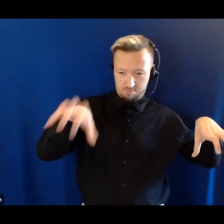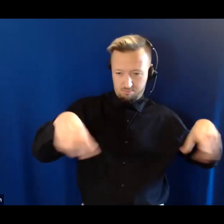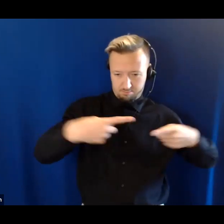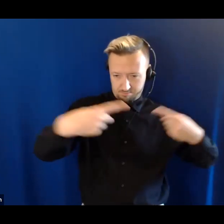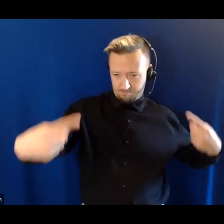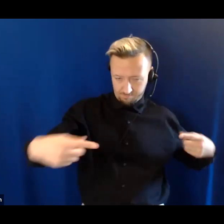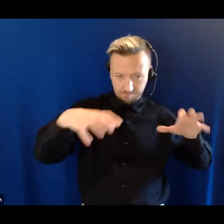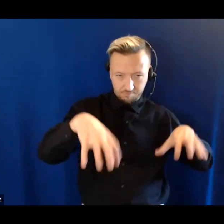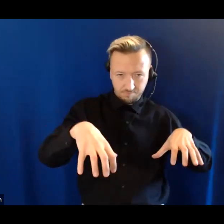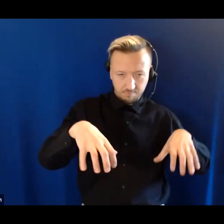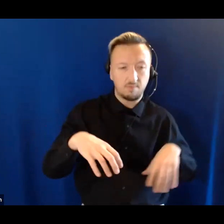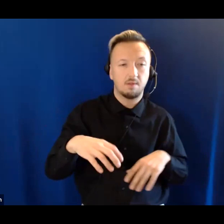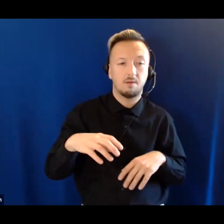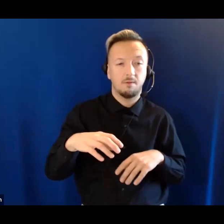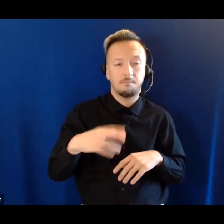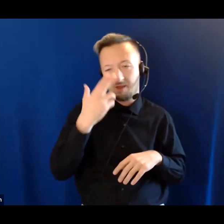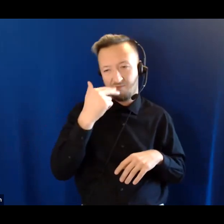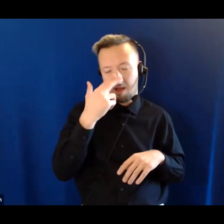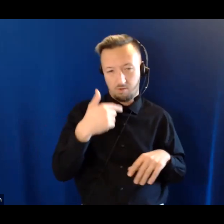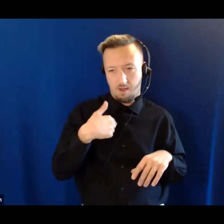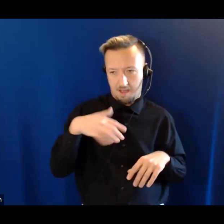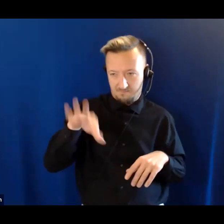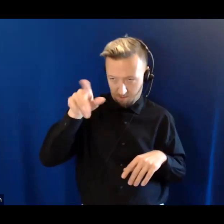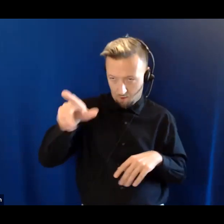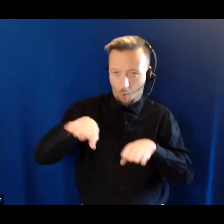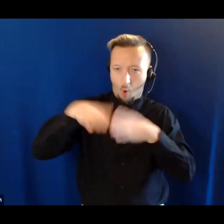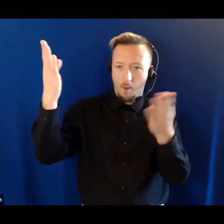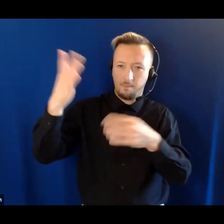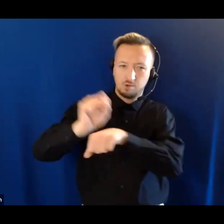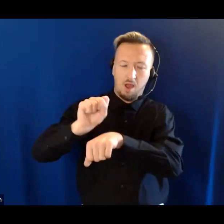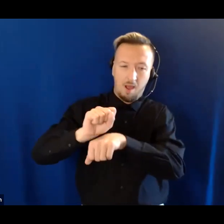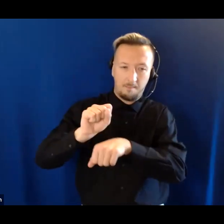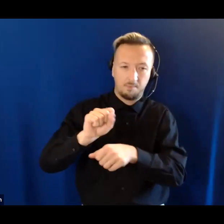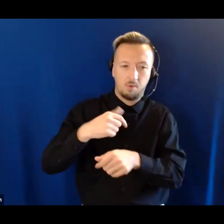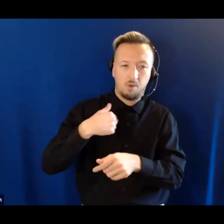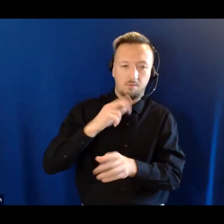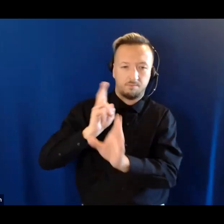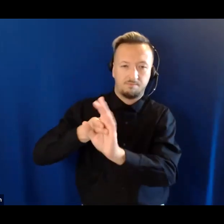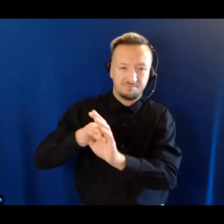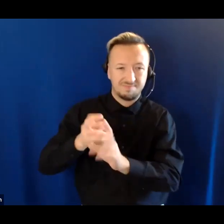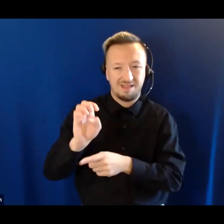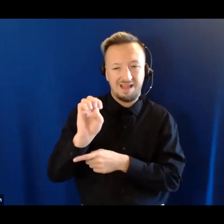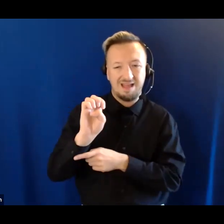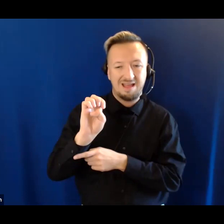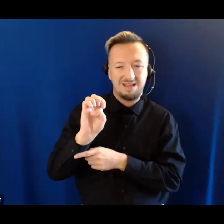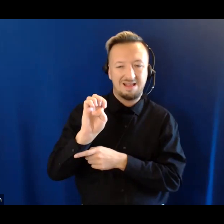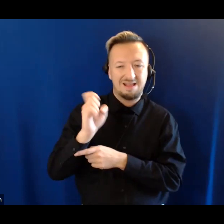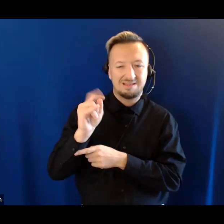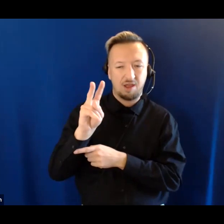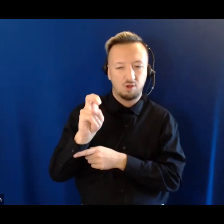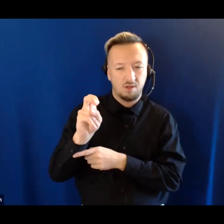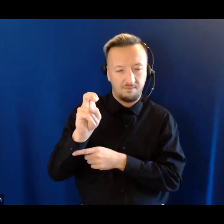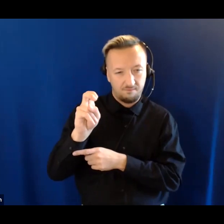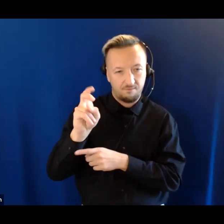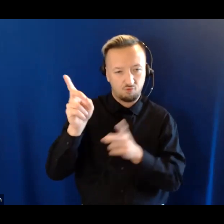was funny, to say the least. But I was incredibly honored to be chosen